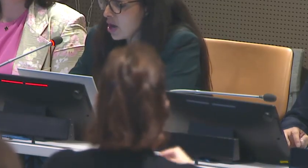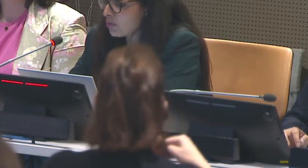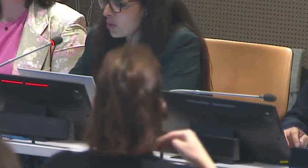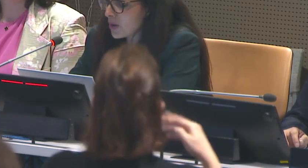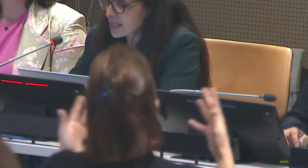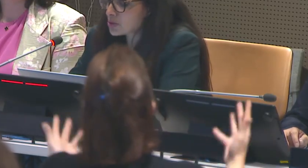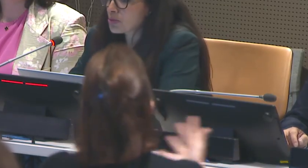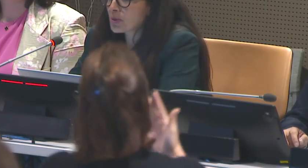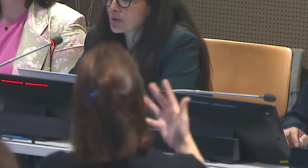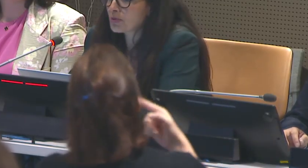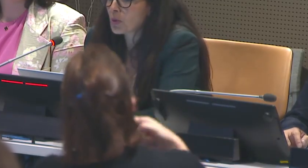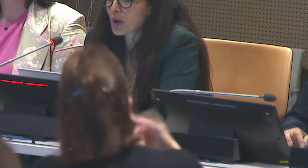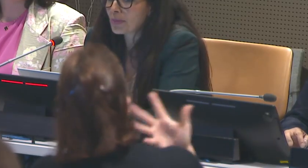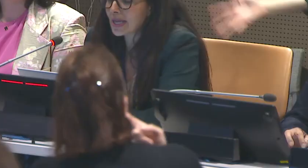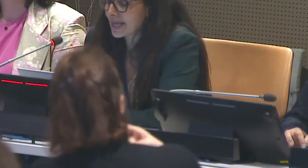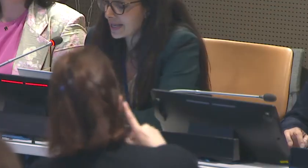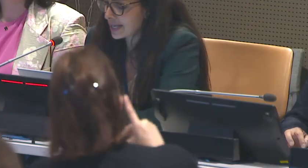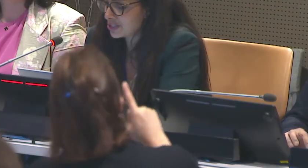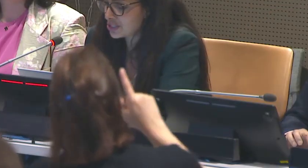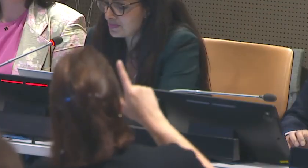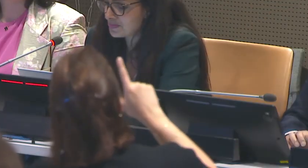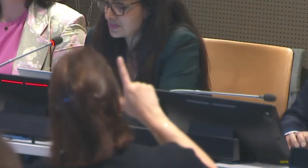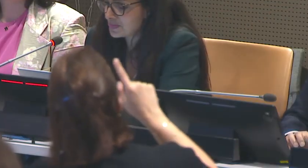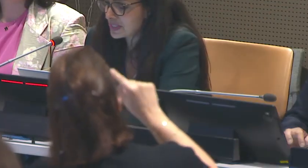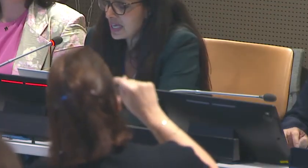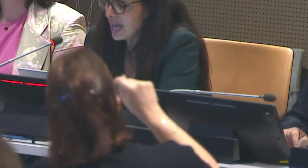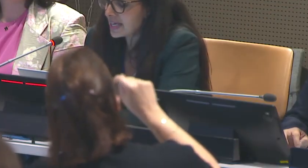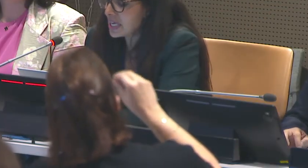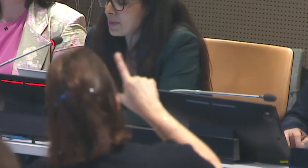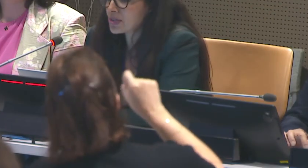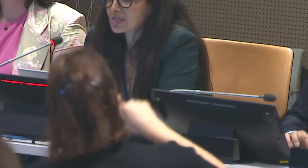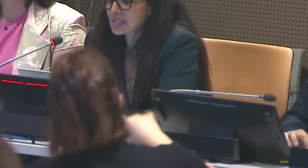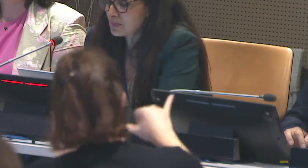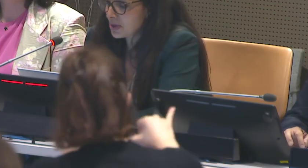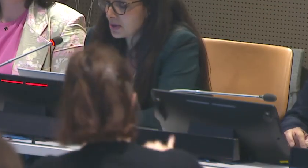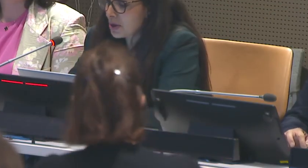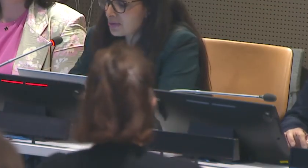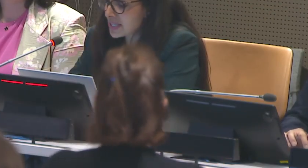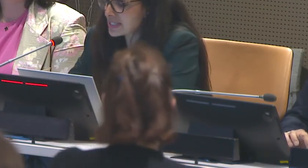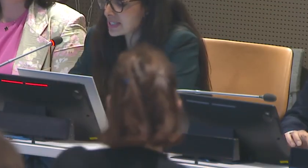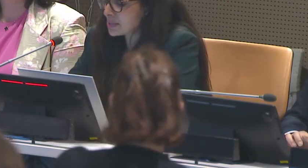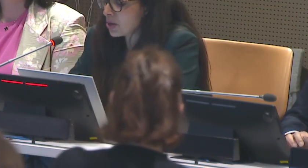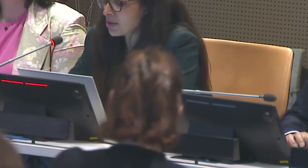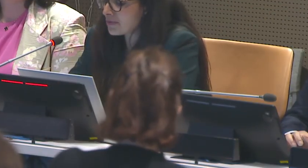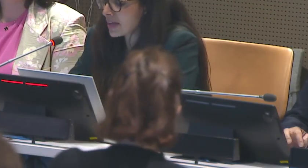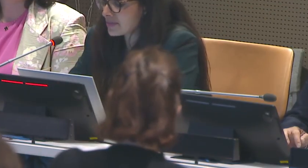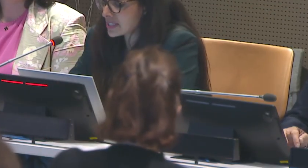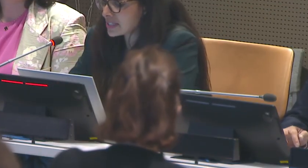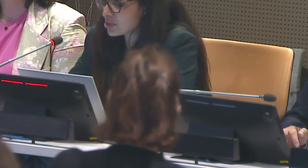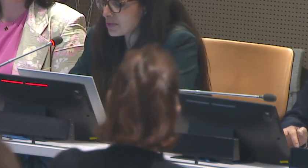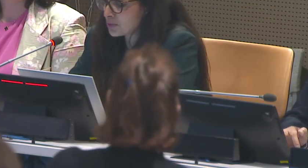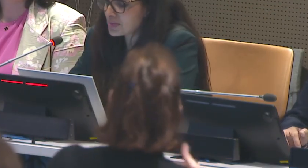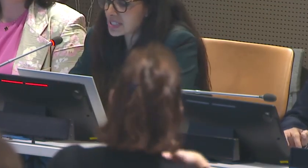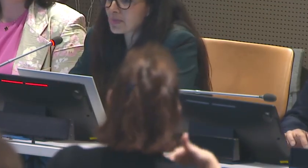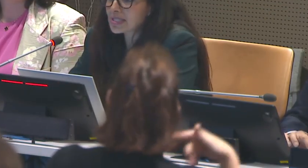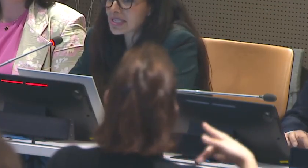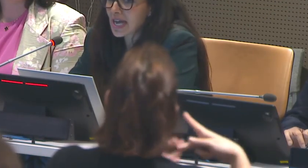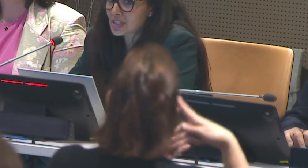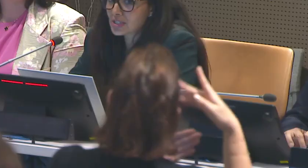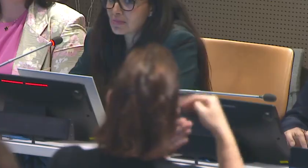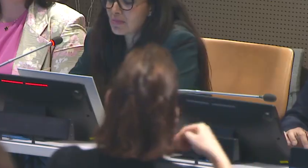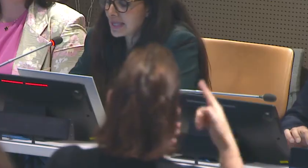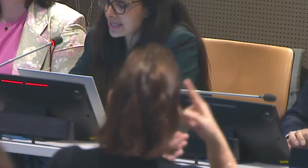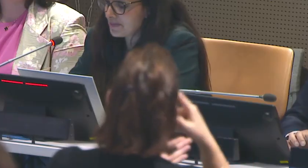evidence of what works to improve well-being and inclusion. A key part of this is the Programme for Evidence to Inform